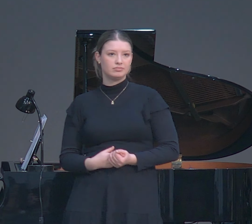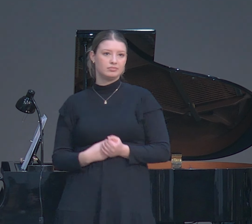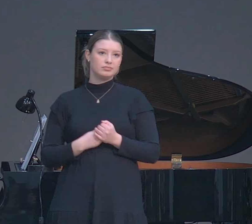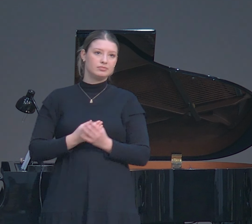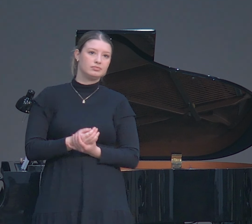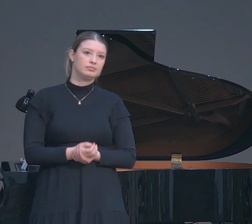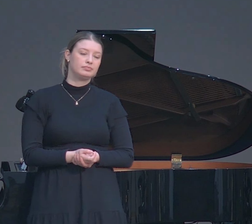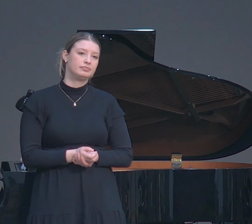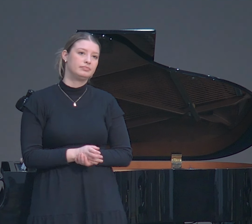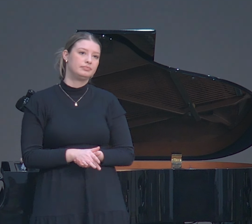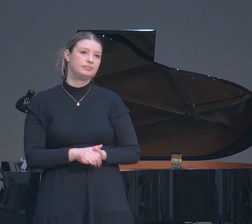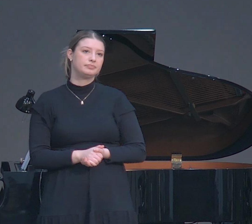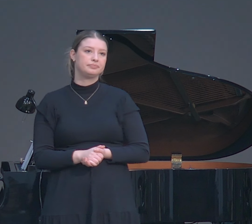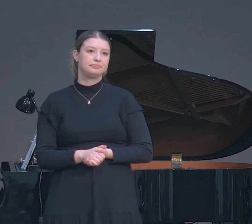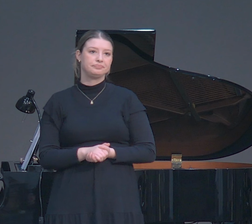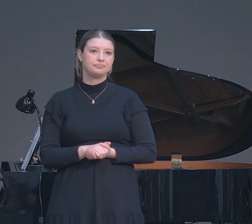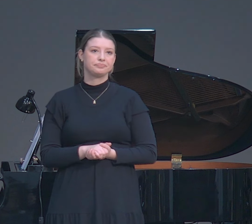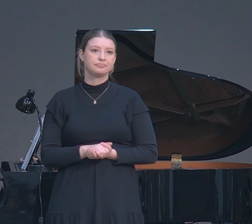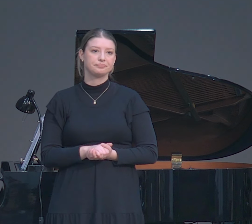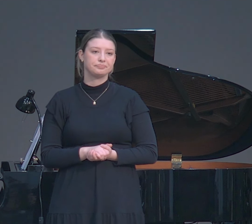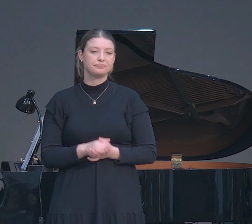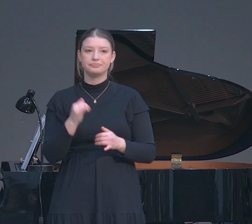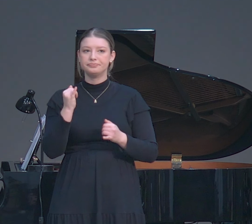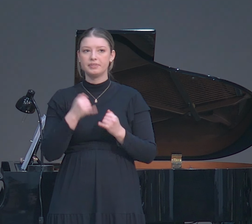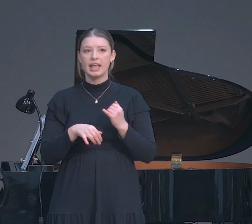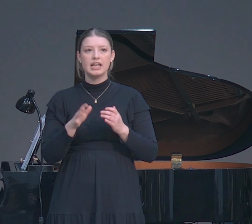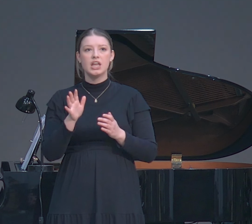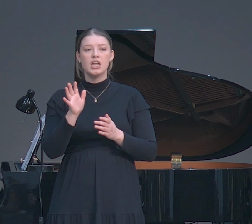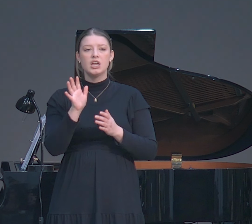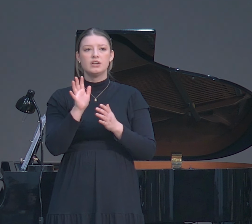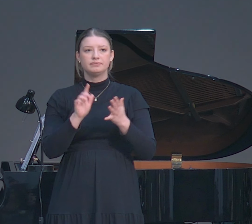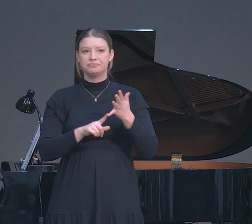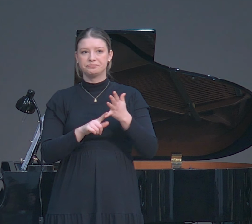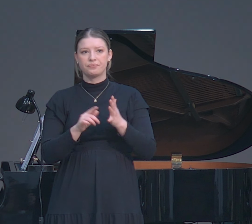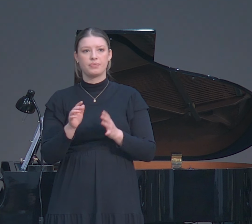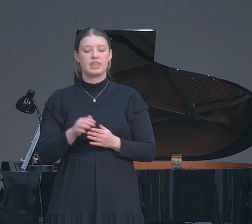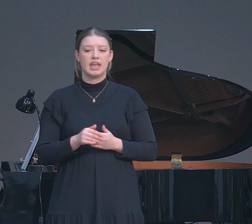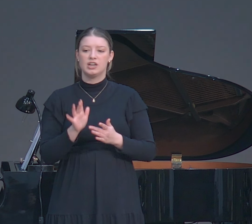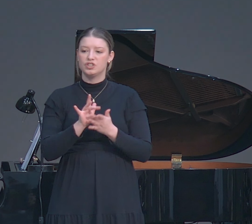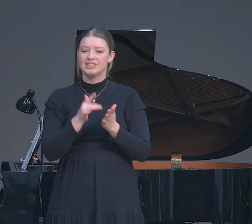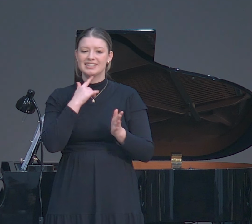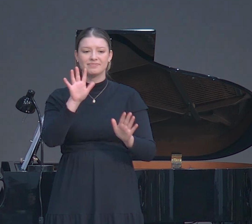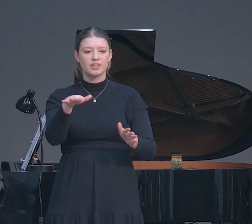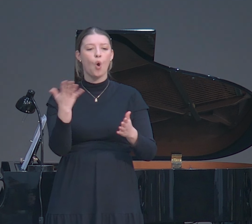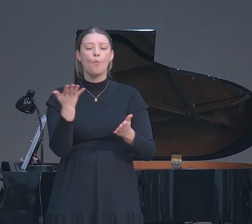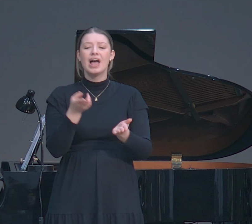And lastly, Jesus points the disciples to the reality of the mission. The reality of the mission.